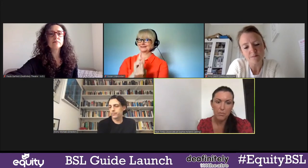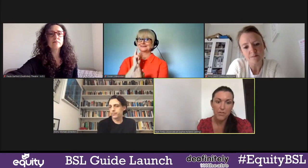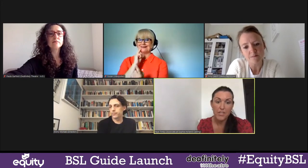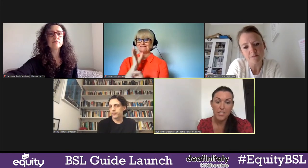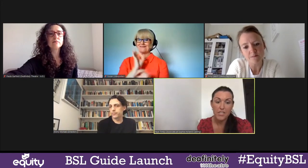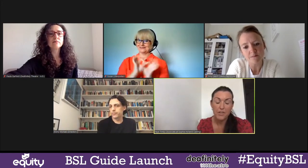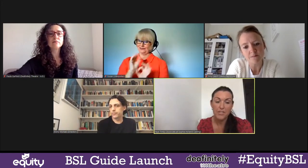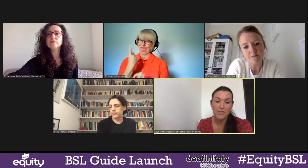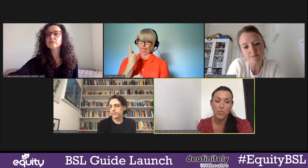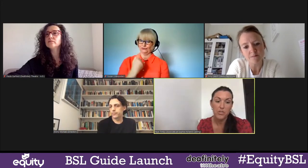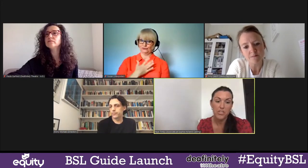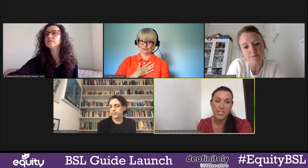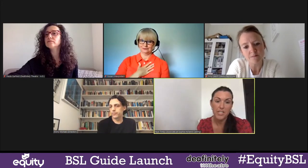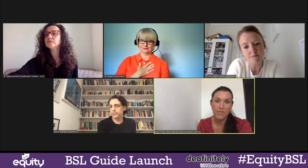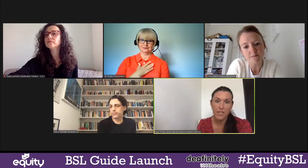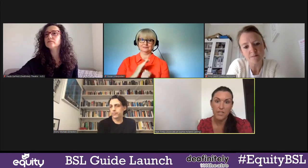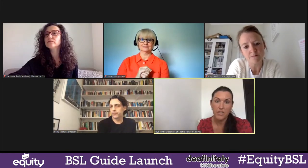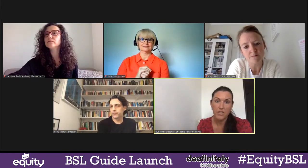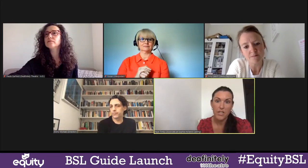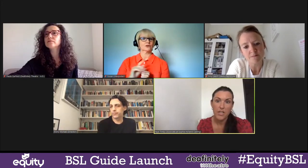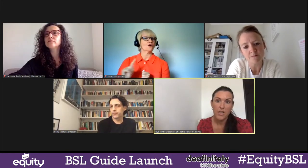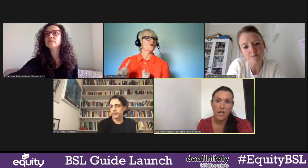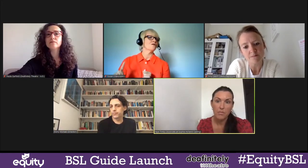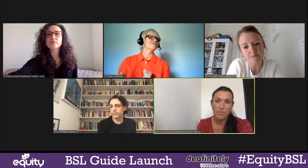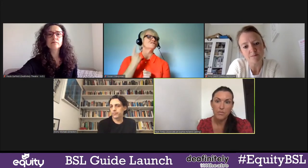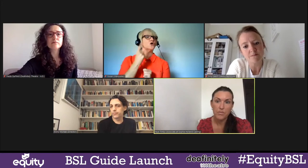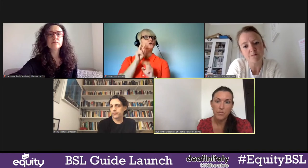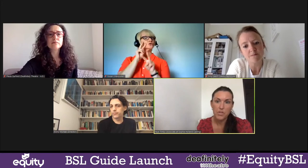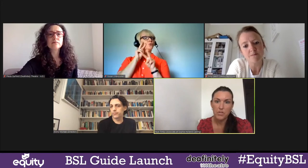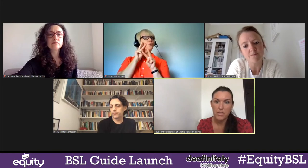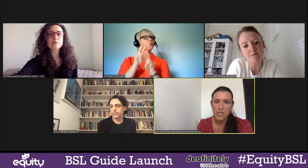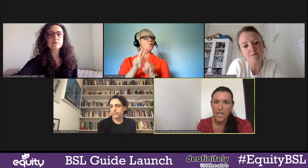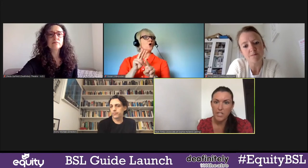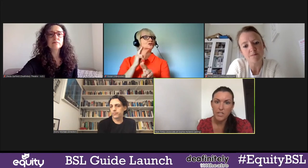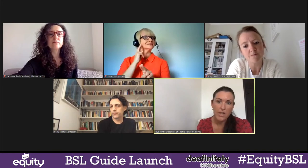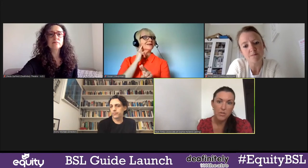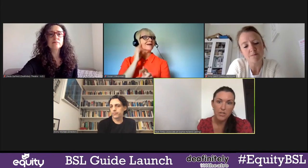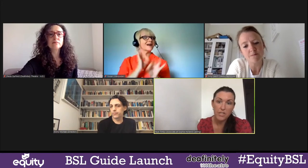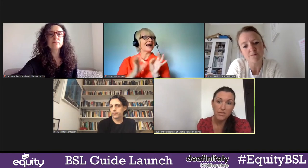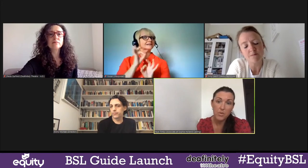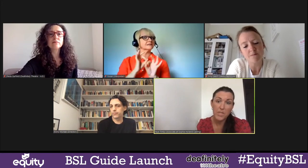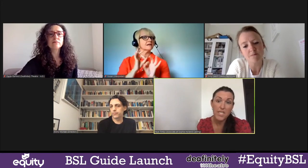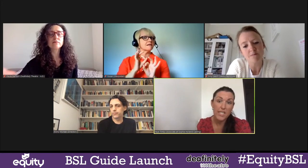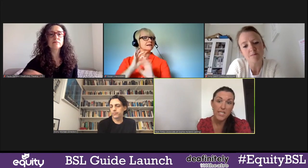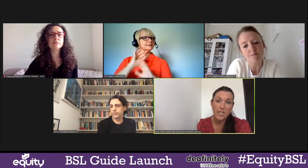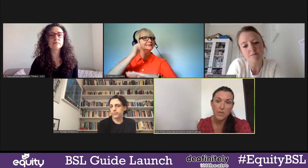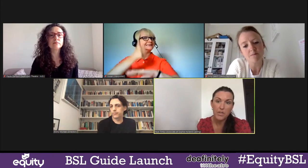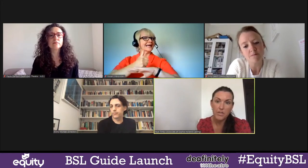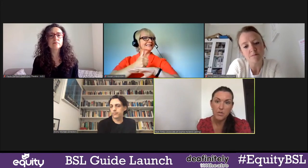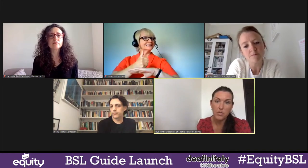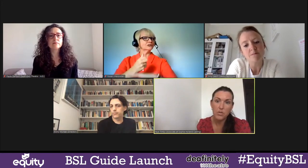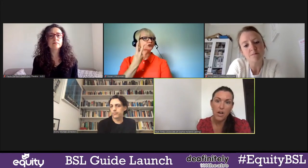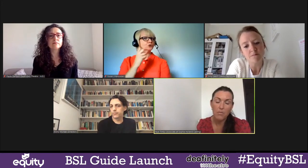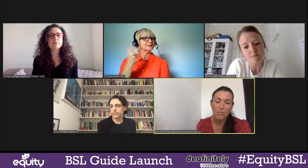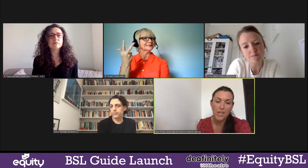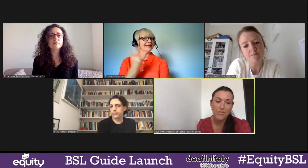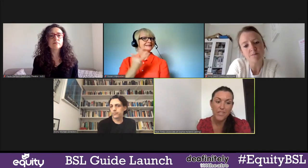first experience of watching a deaf actor was on stage, and that was only in 2018 when I saw lovely